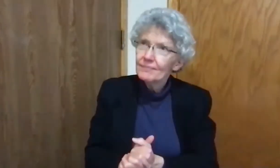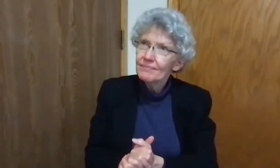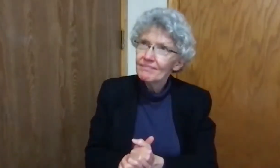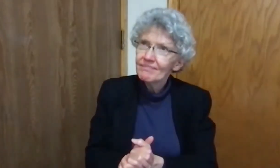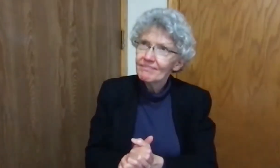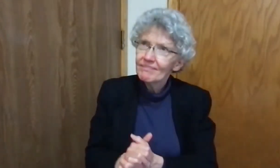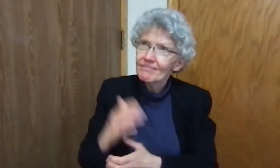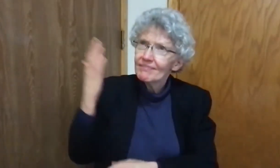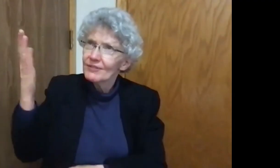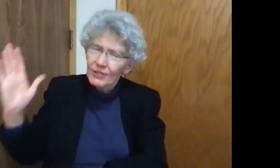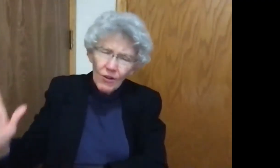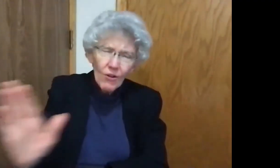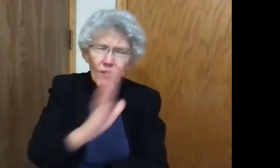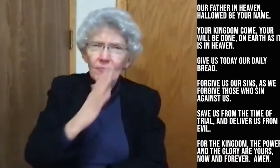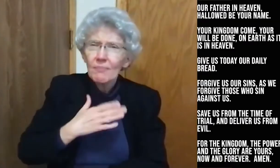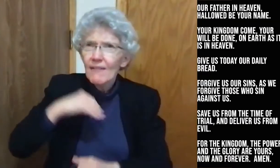Thank you.